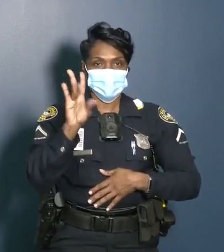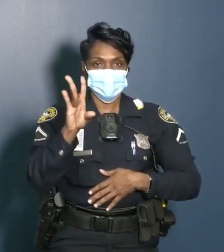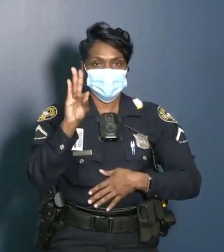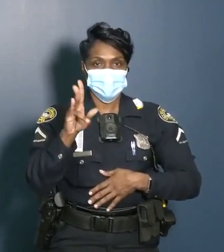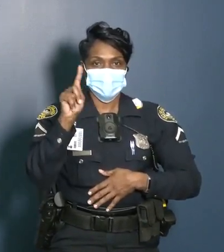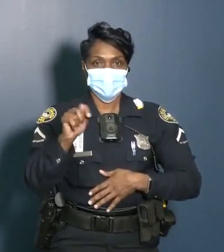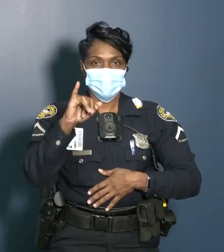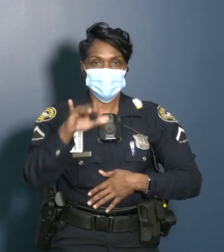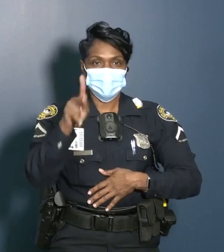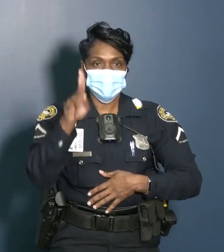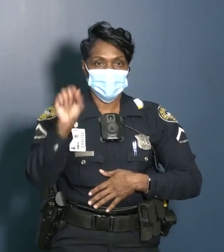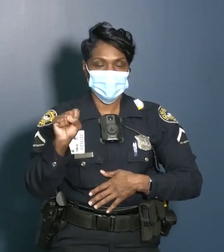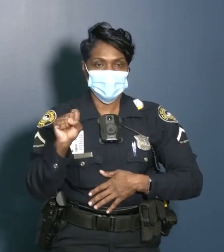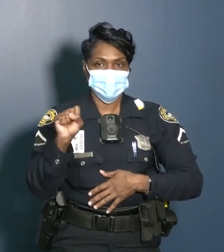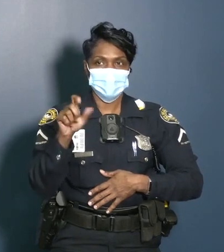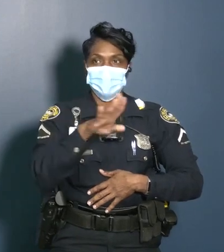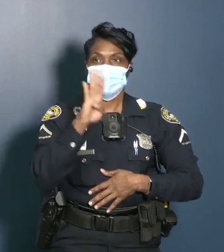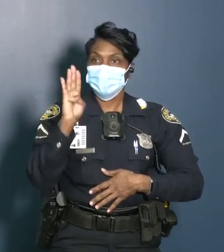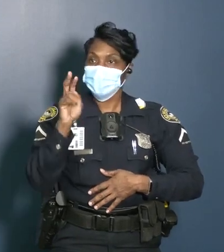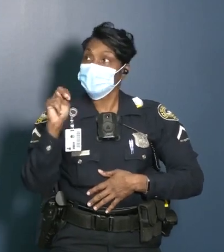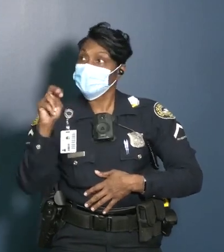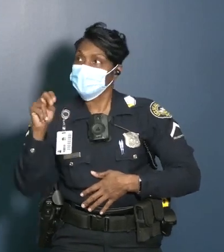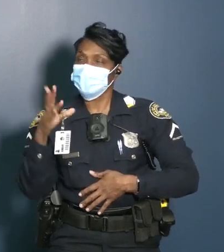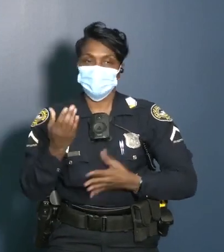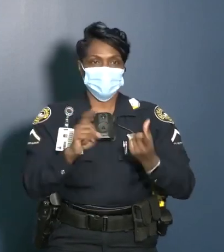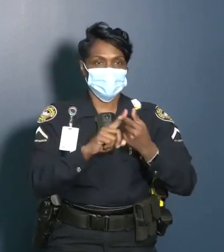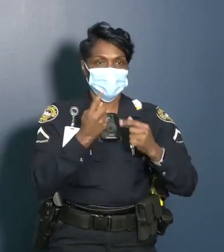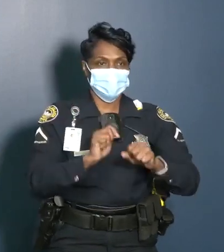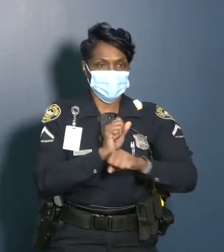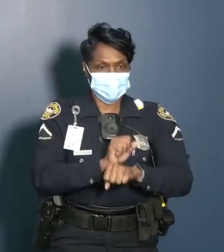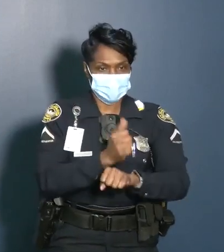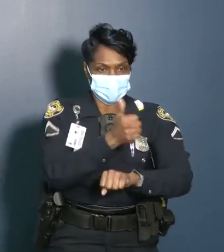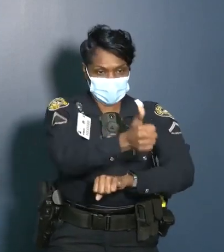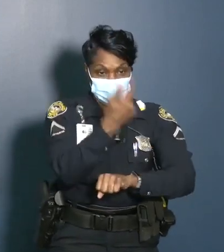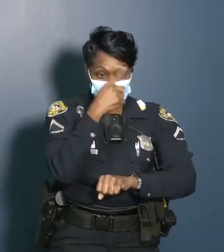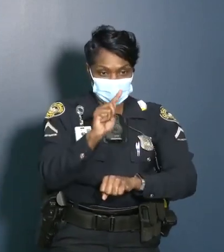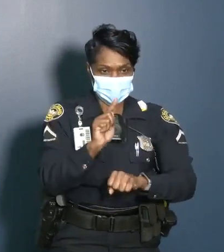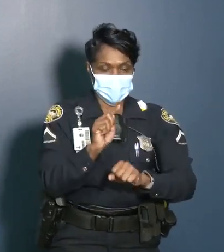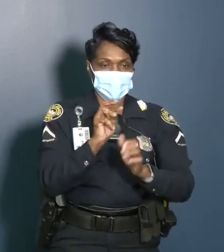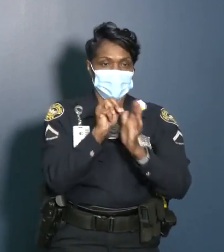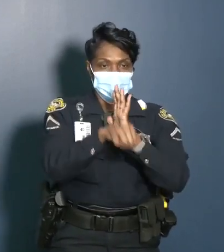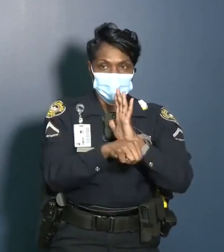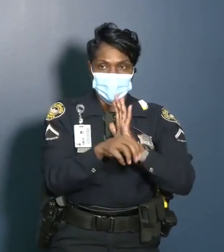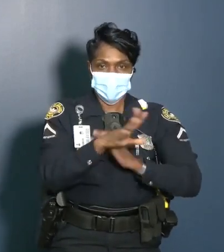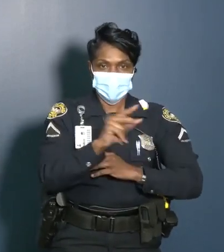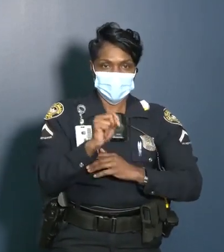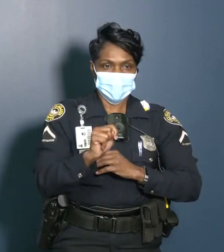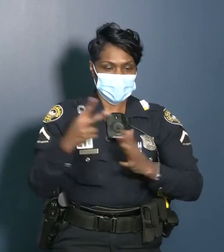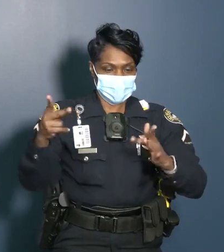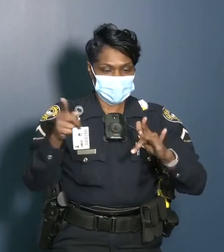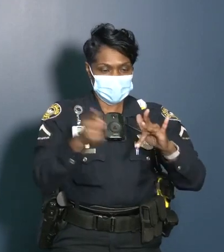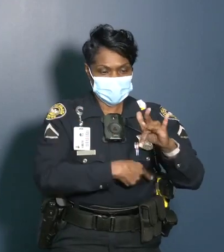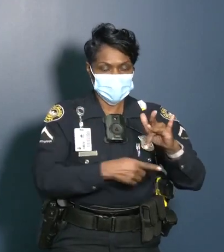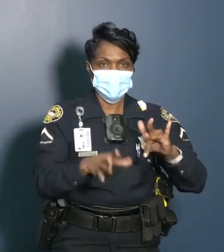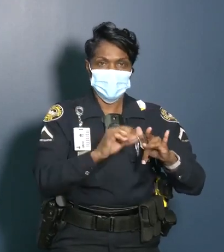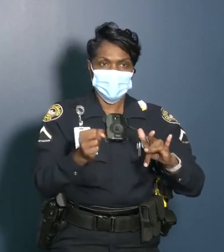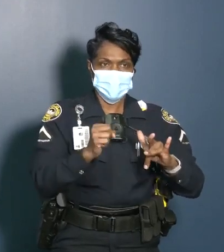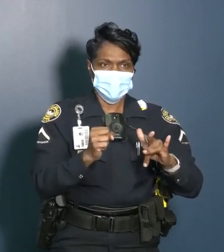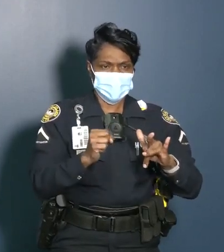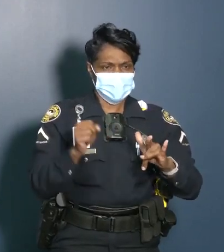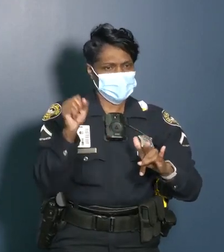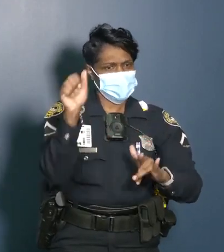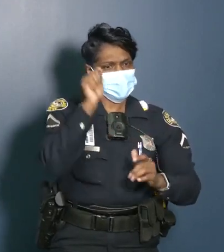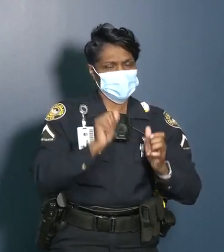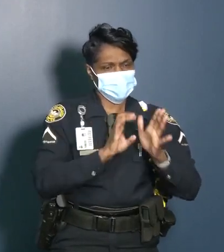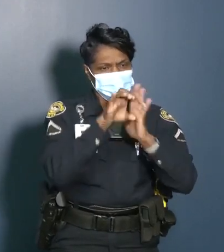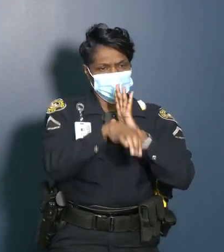404-577-TIPS. Rayshon Bennett is wanted with the charges of felony murder, aggravated assault, and participation in